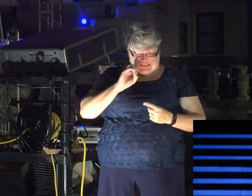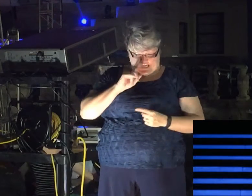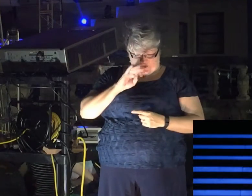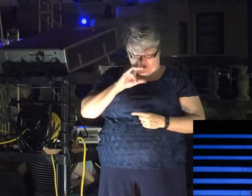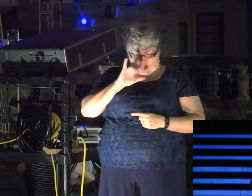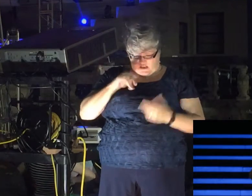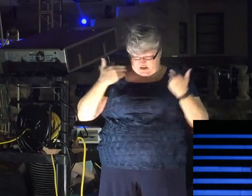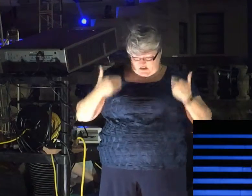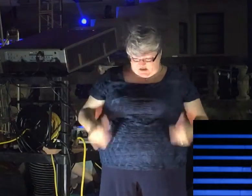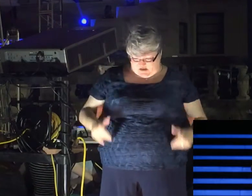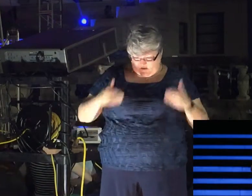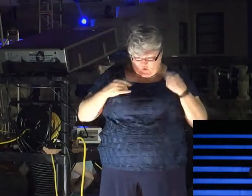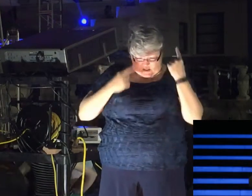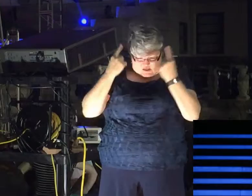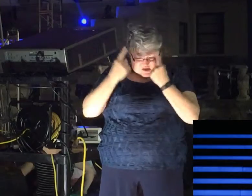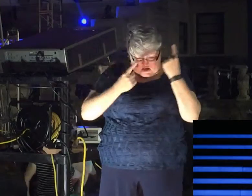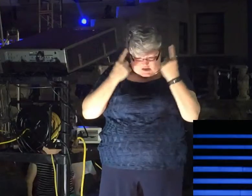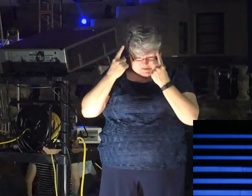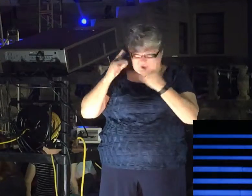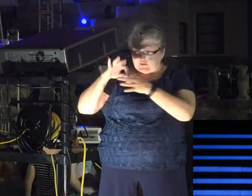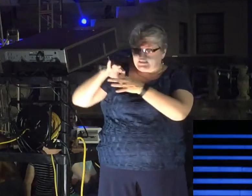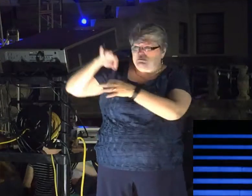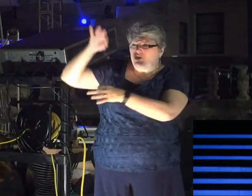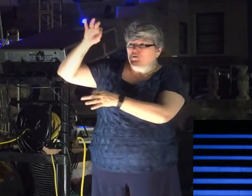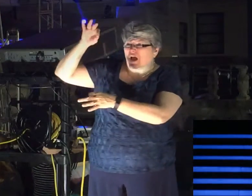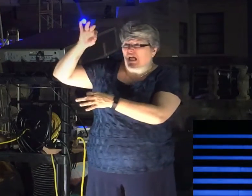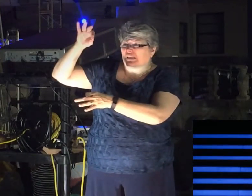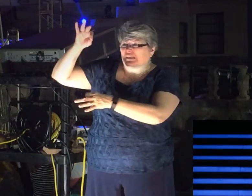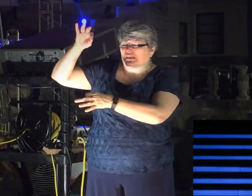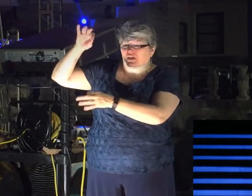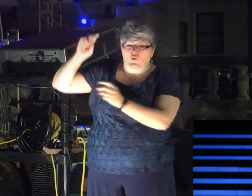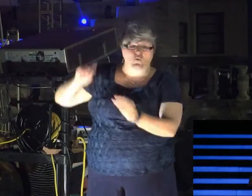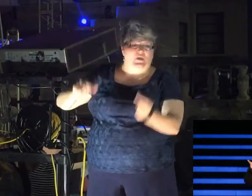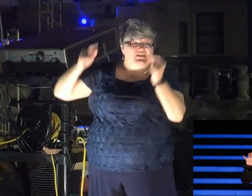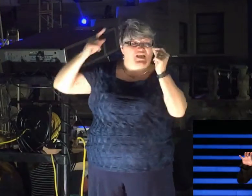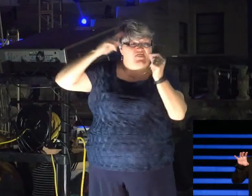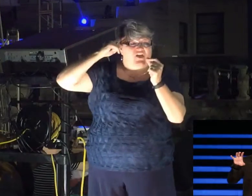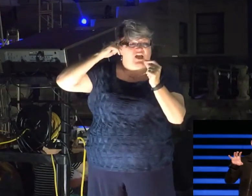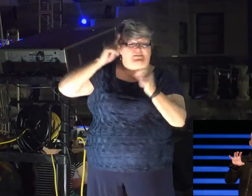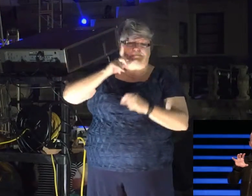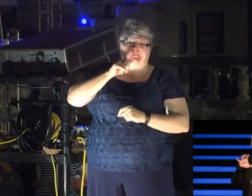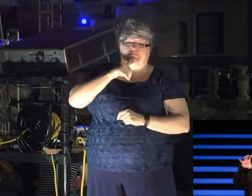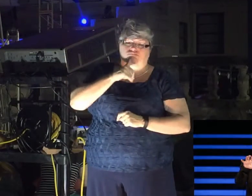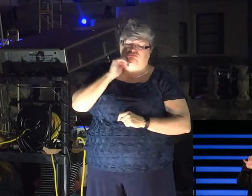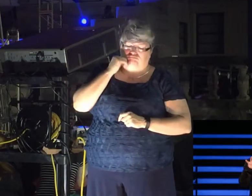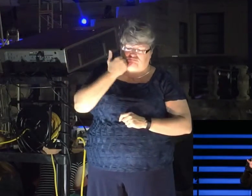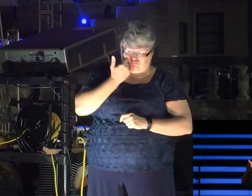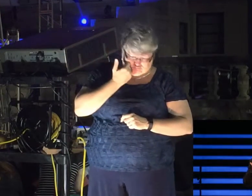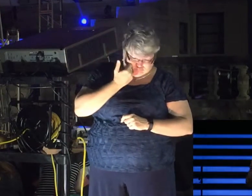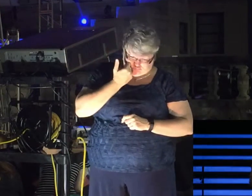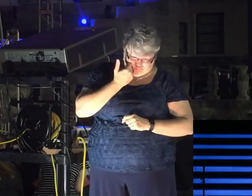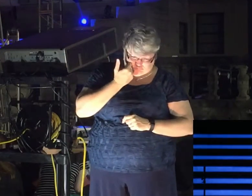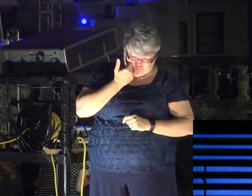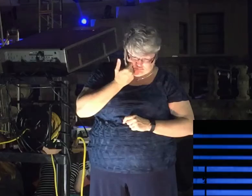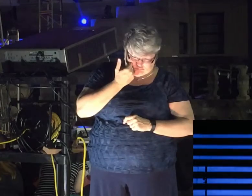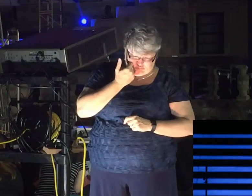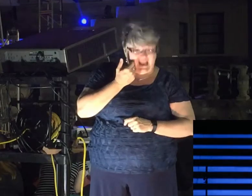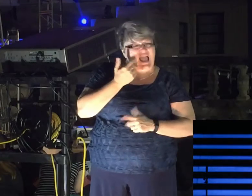your sexuality, if you start thinking about spirituality, your instant thought is disappointment and